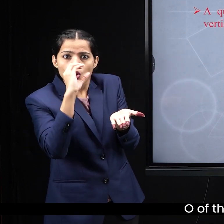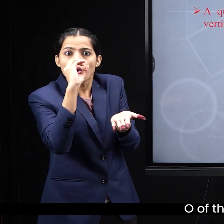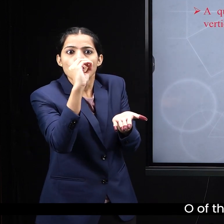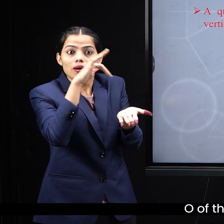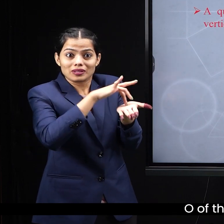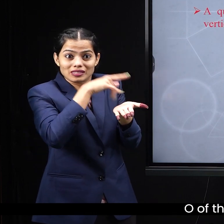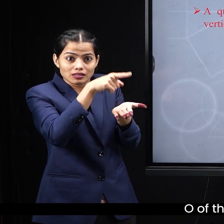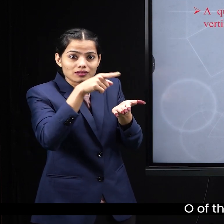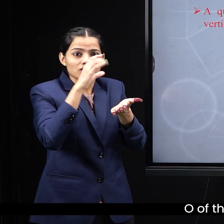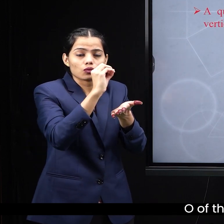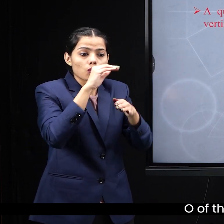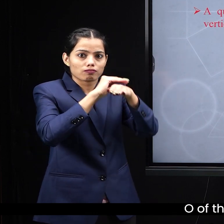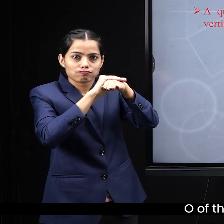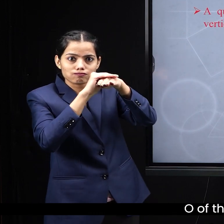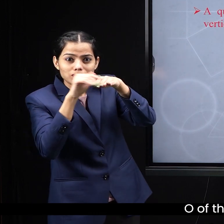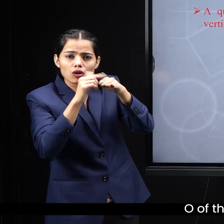the circle with each vertex.